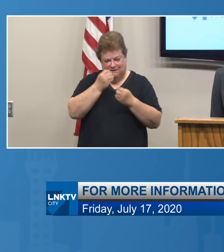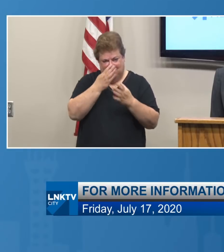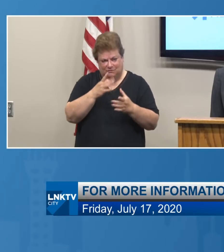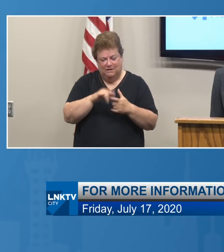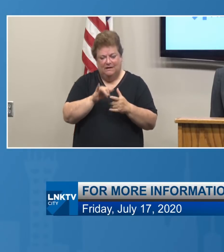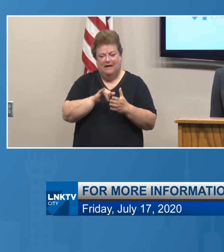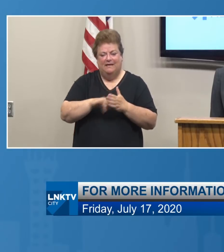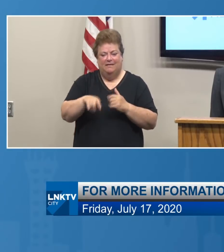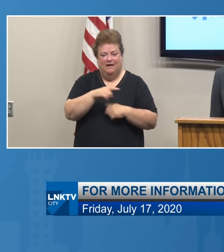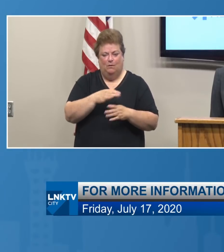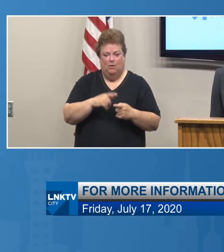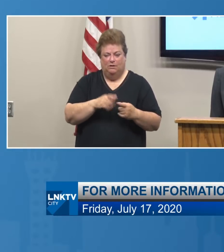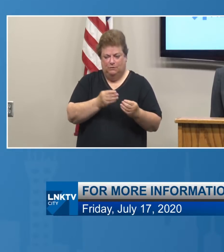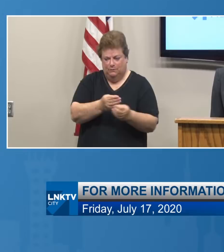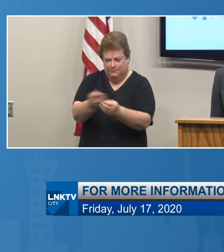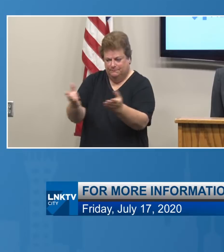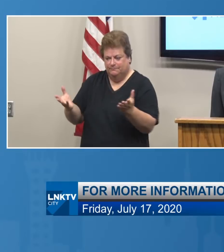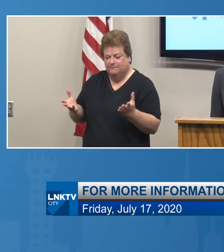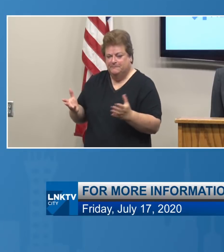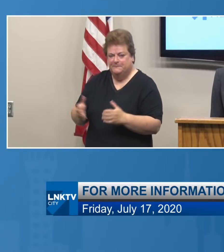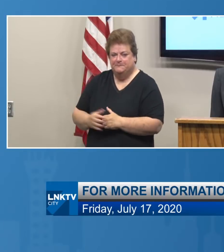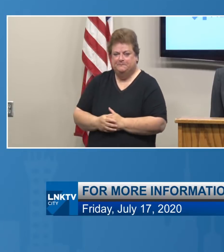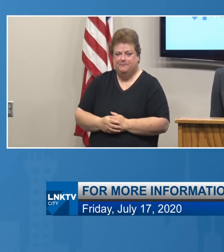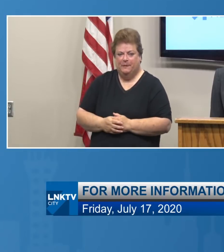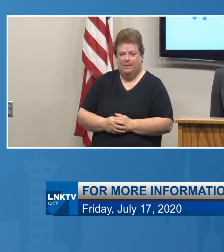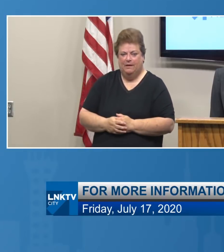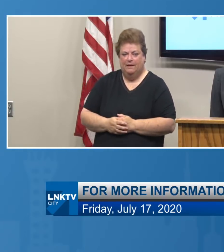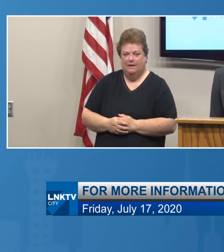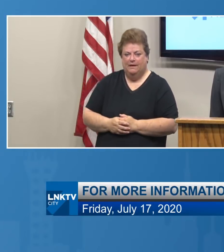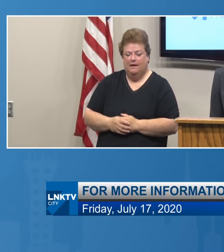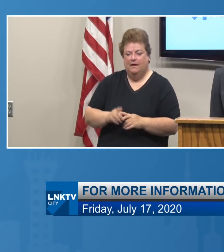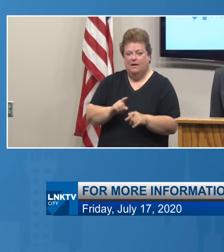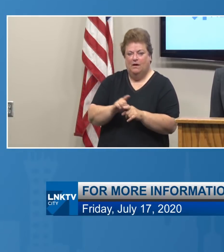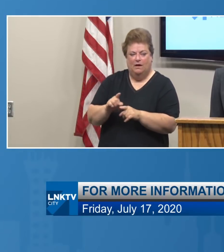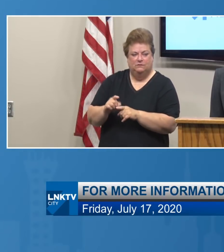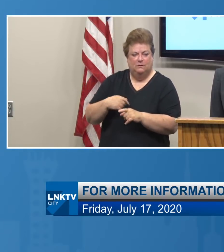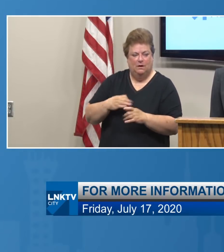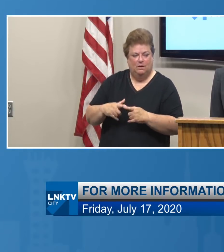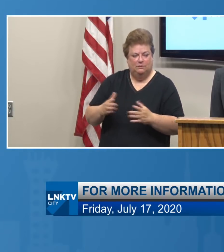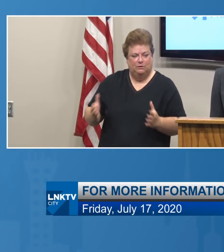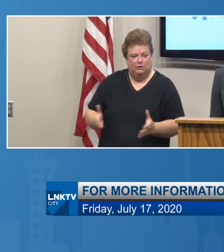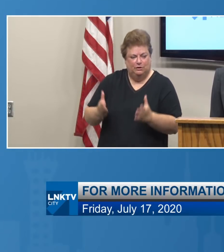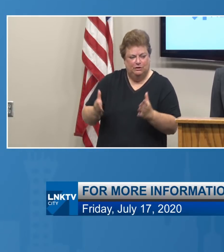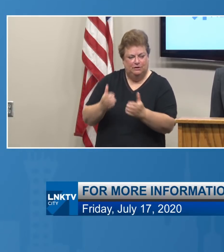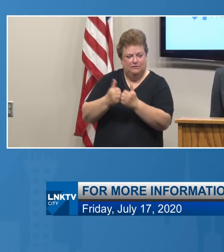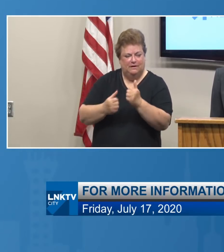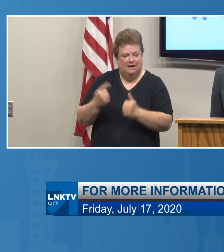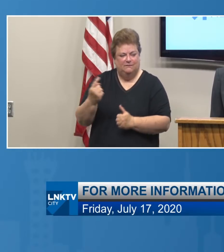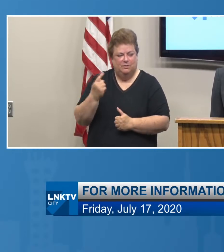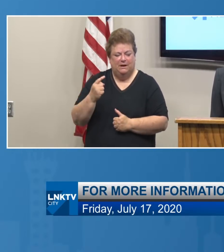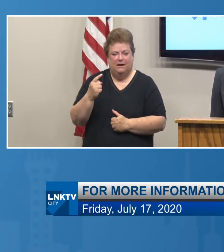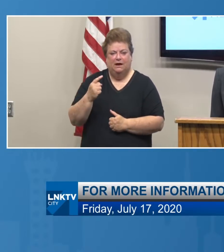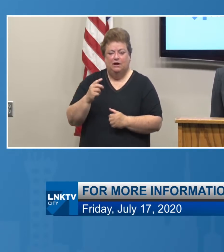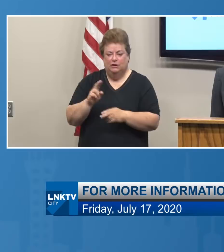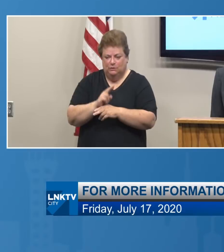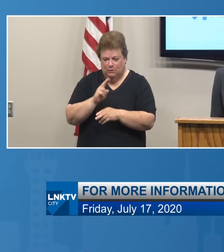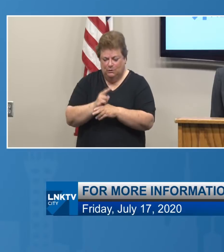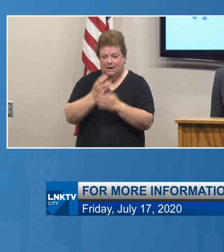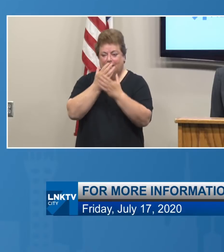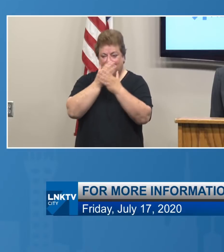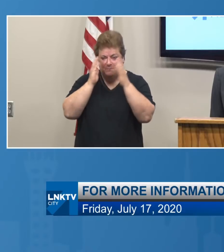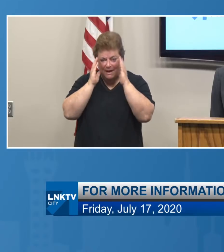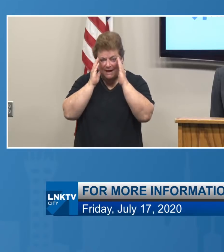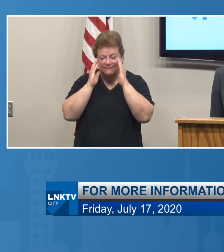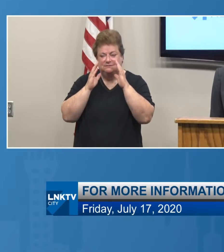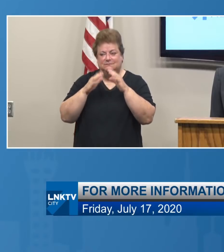want us to disseminate. With that, I would also urge everybody to wear a mask in